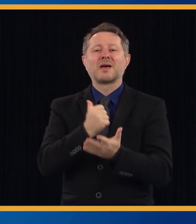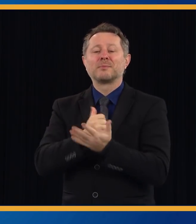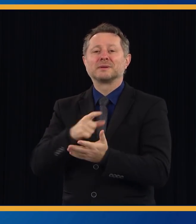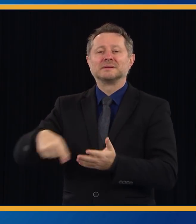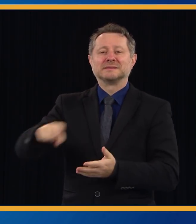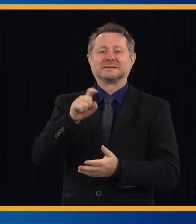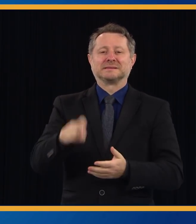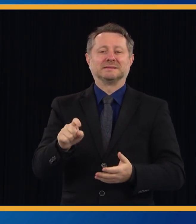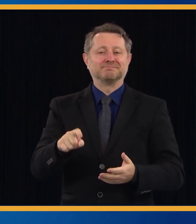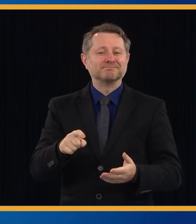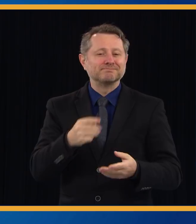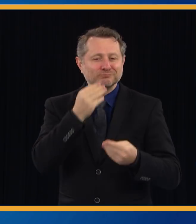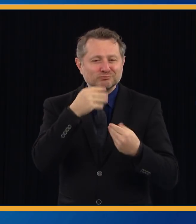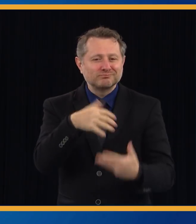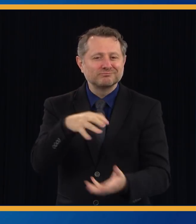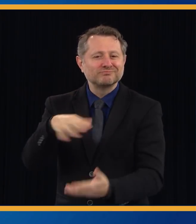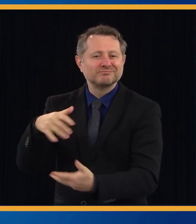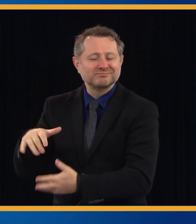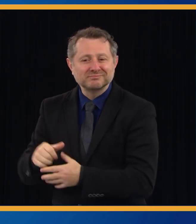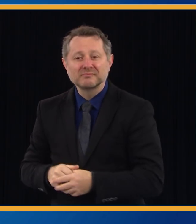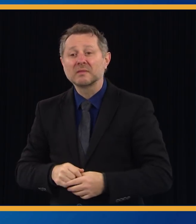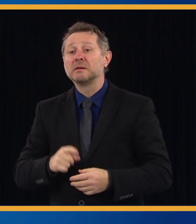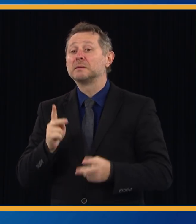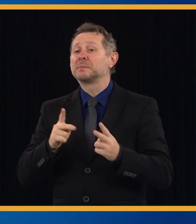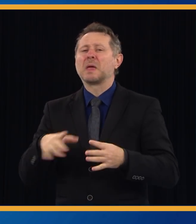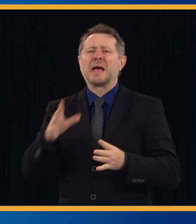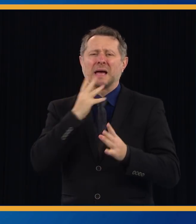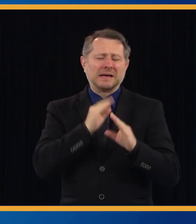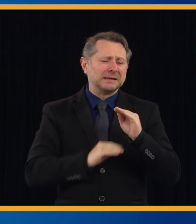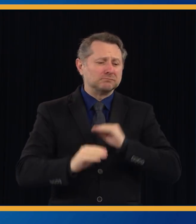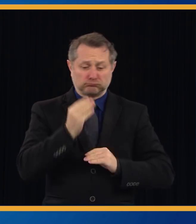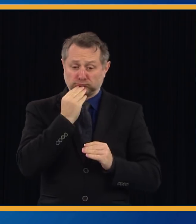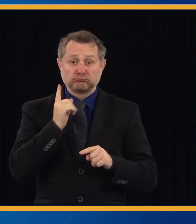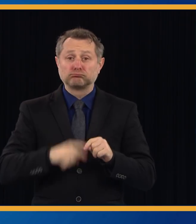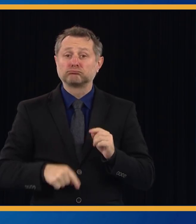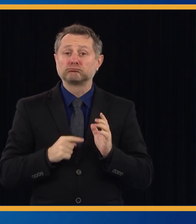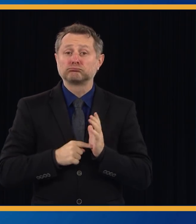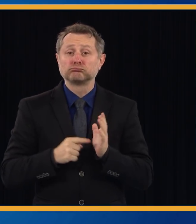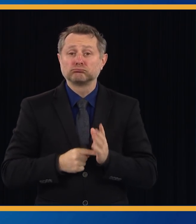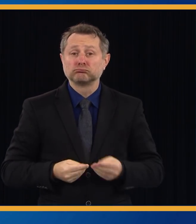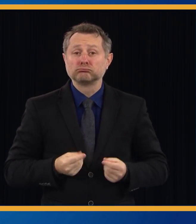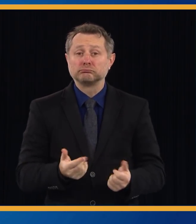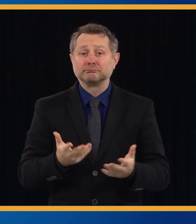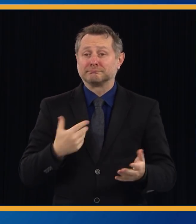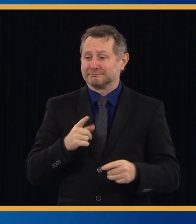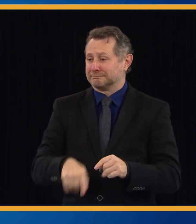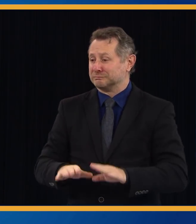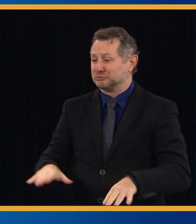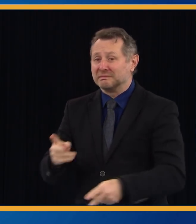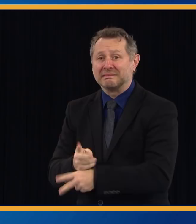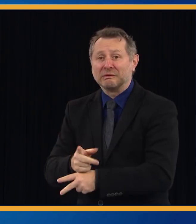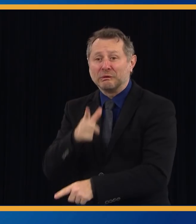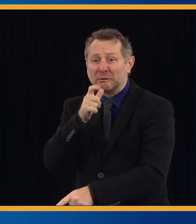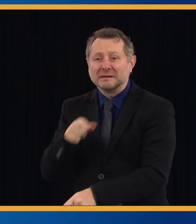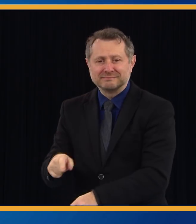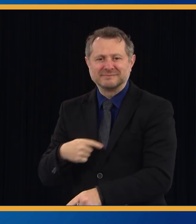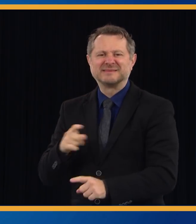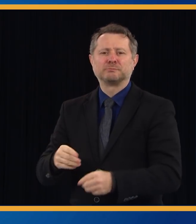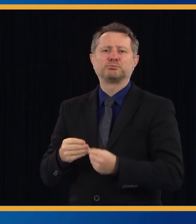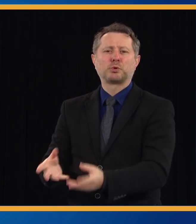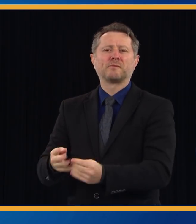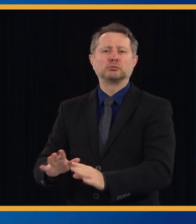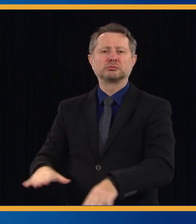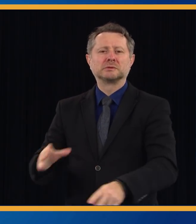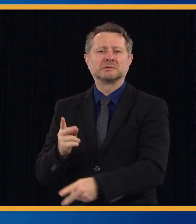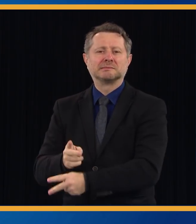who literally are struggling for food and for child care. We have to make that more available. And I want to bring